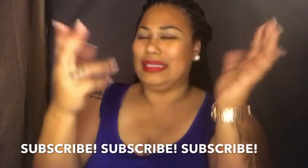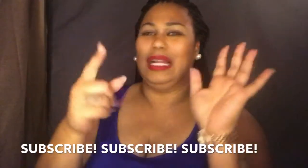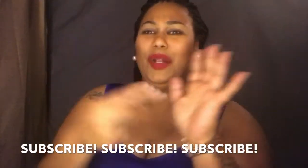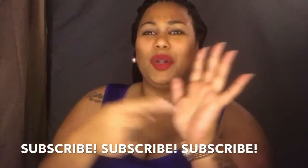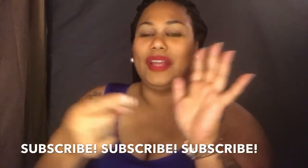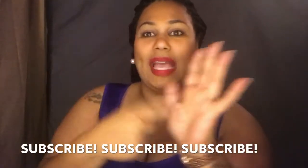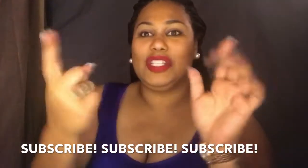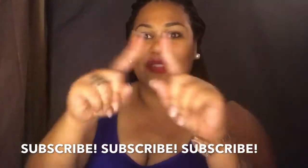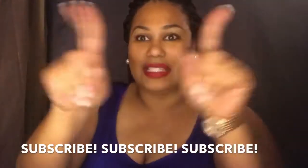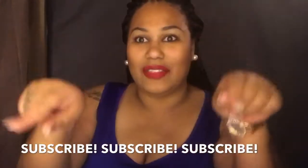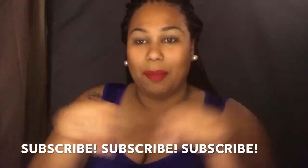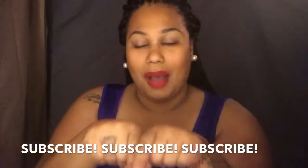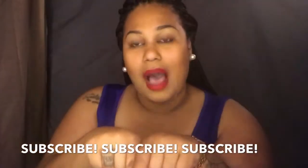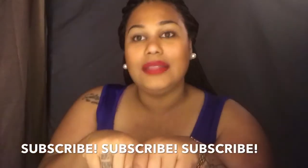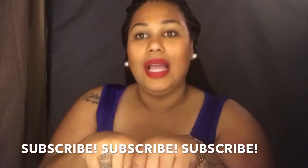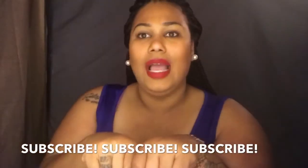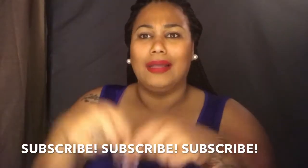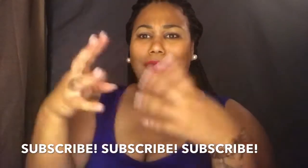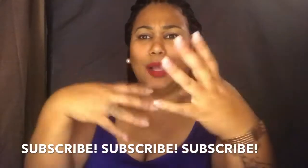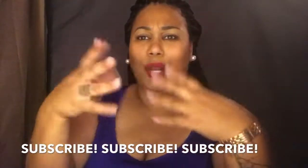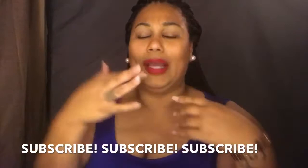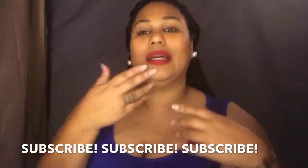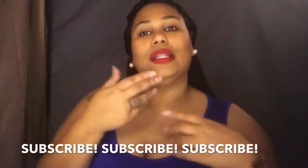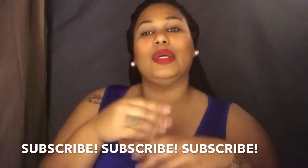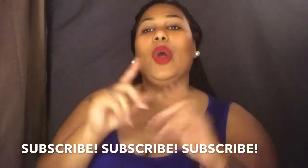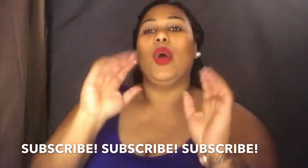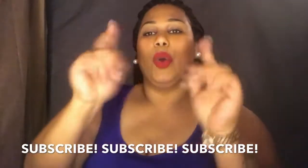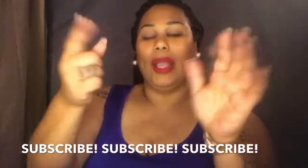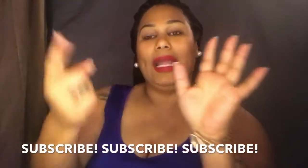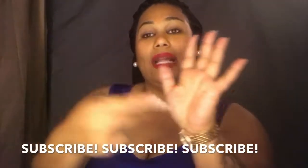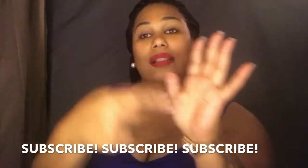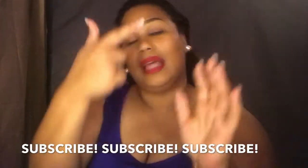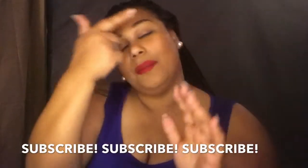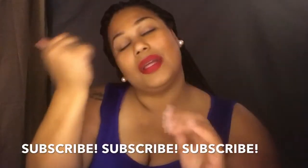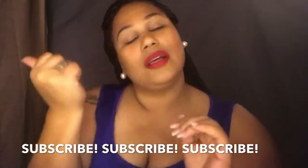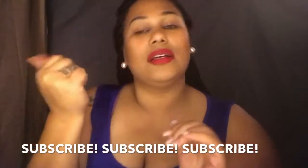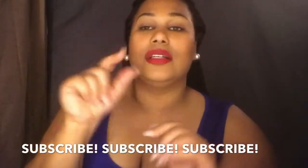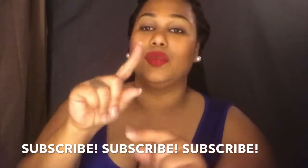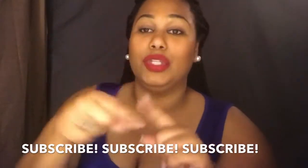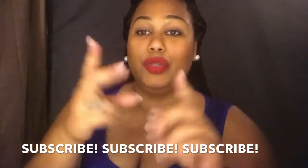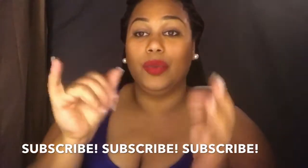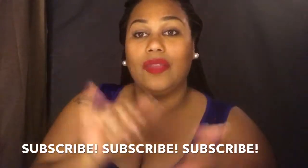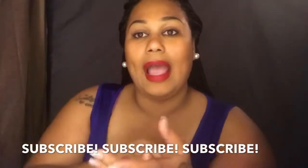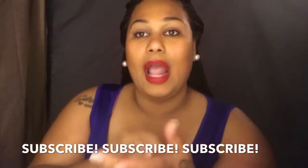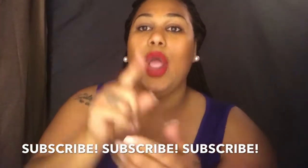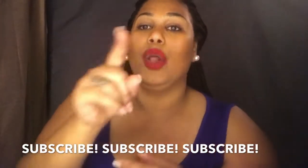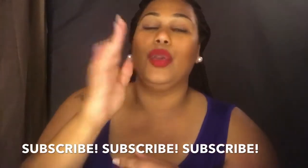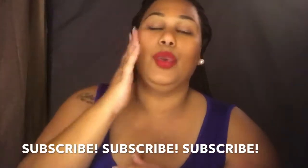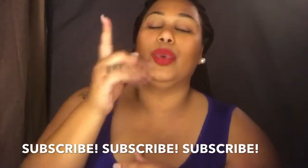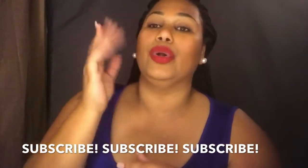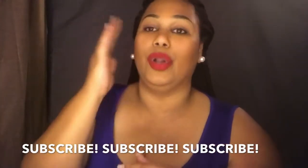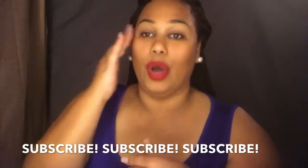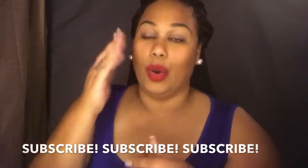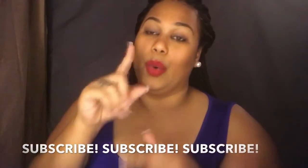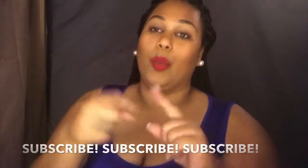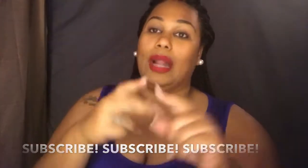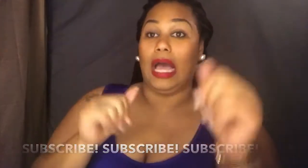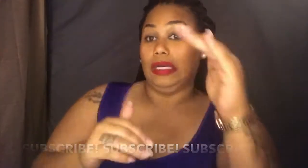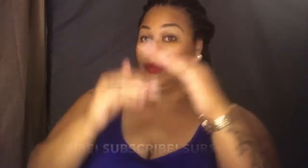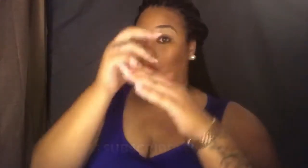A notification that's in that box. It's like a gray color. Go ahead and click that, because when you do that, you will know when I upload